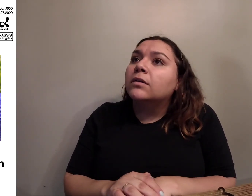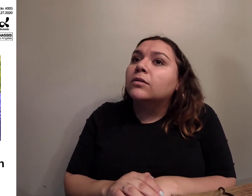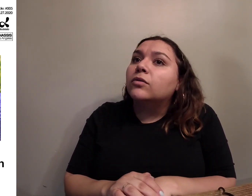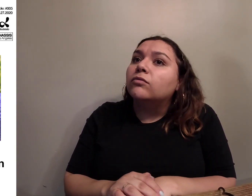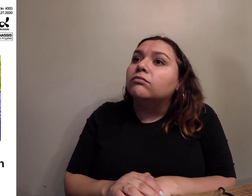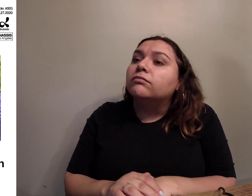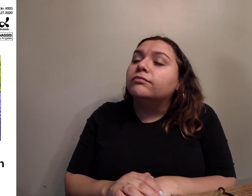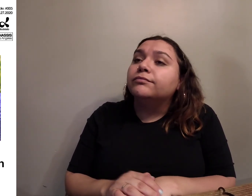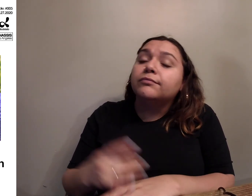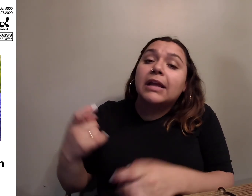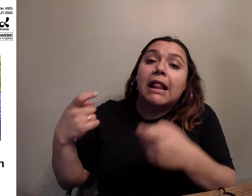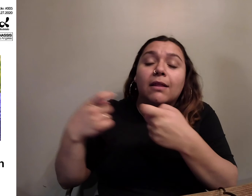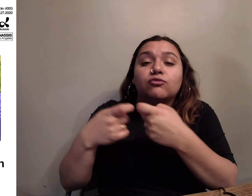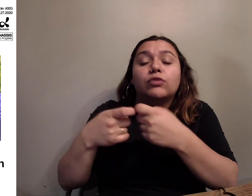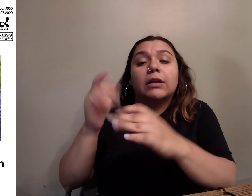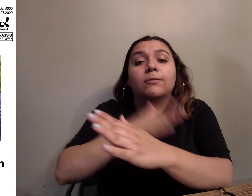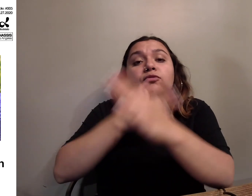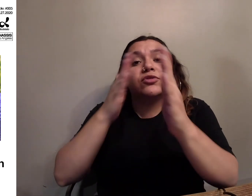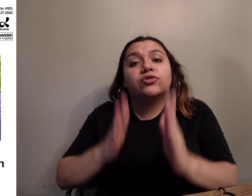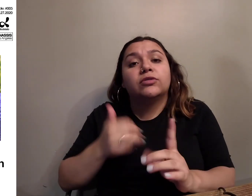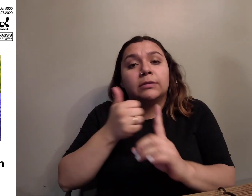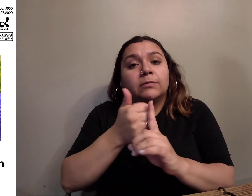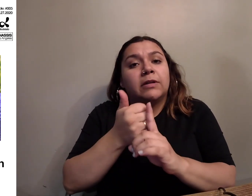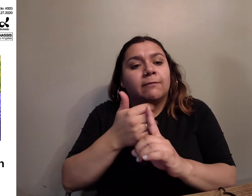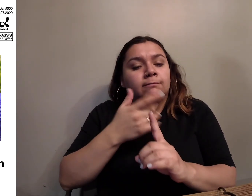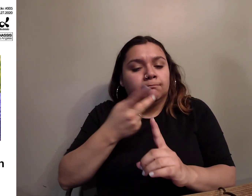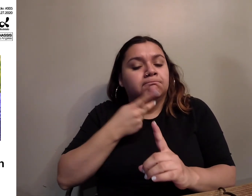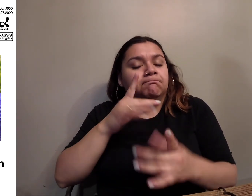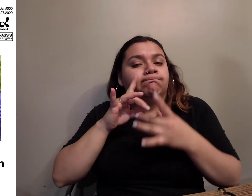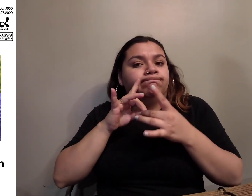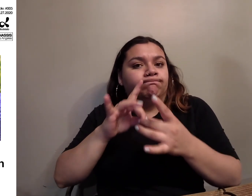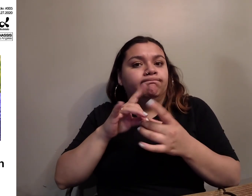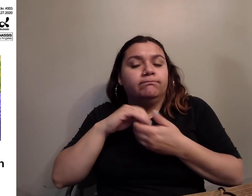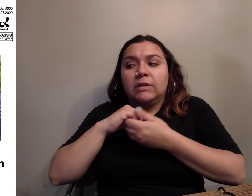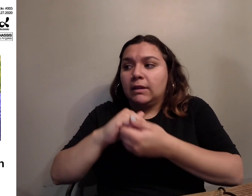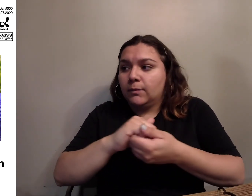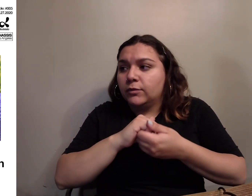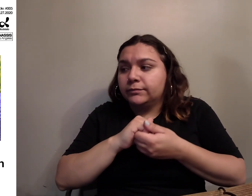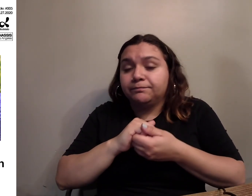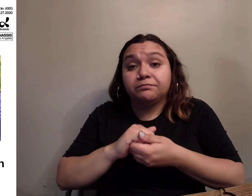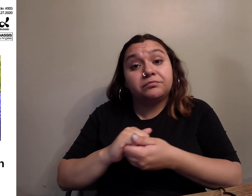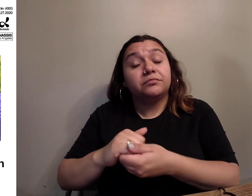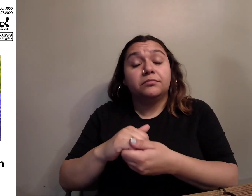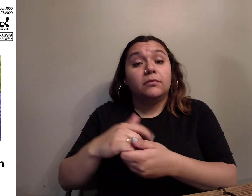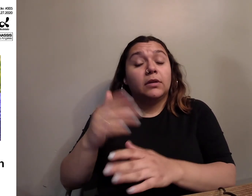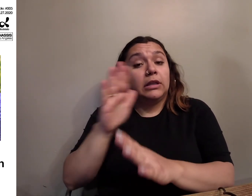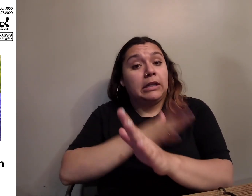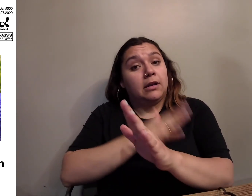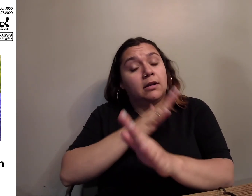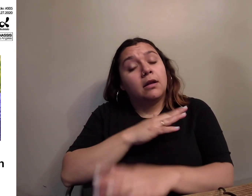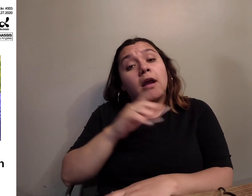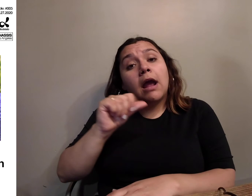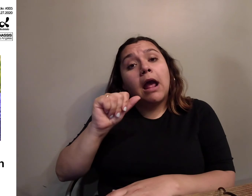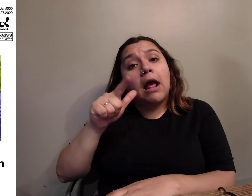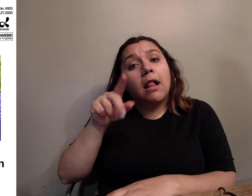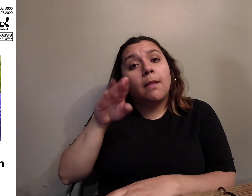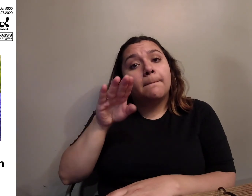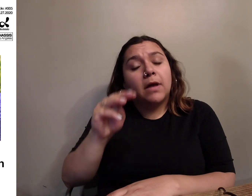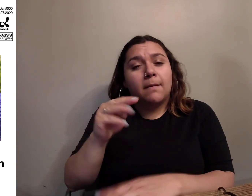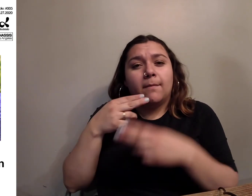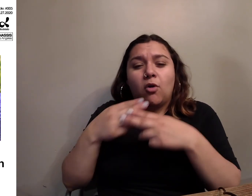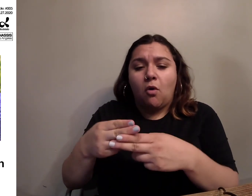electronic musicians, and we collaborated on an album of theirs called